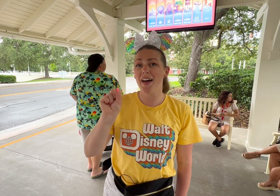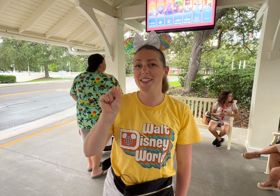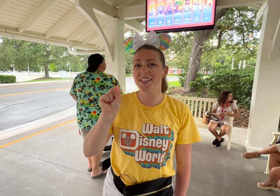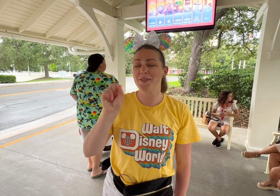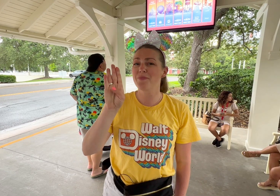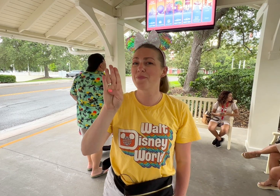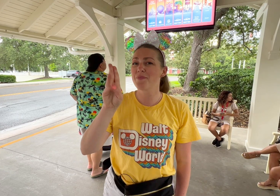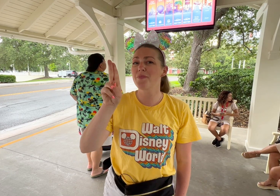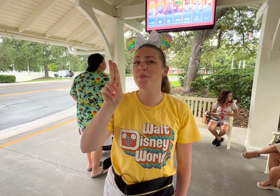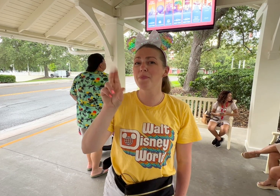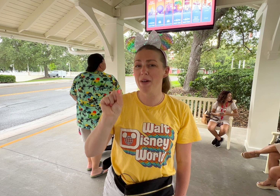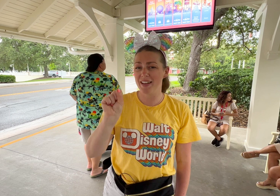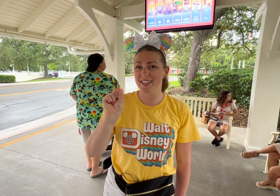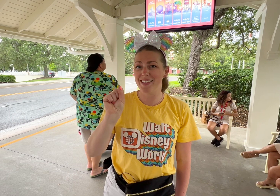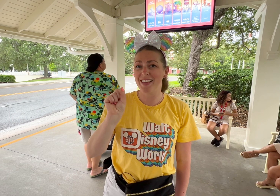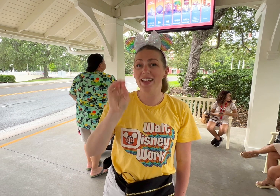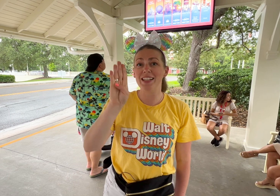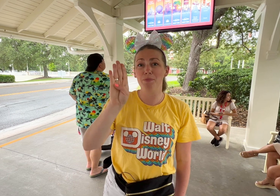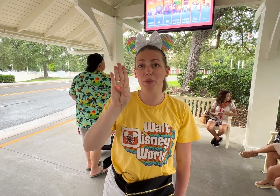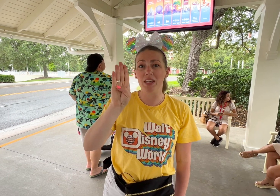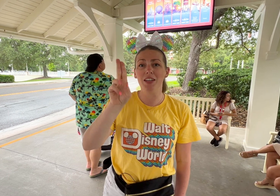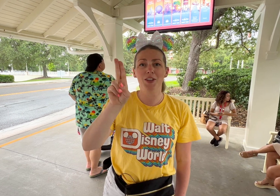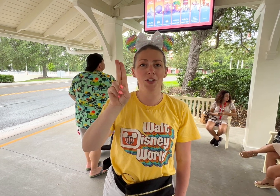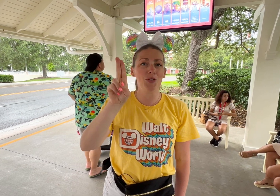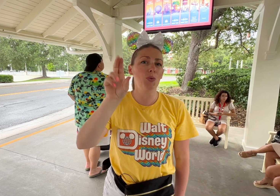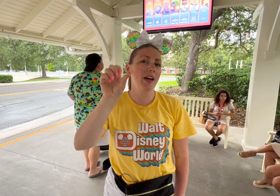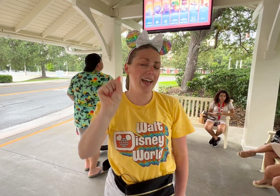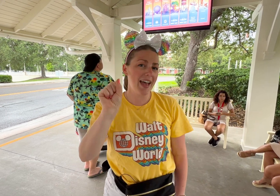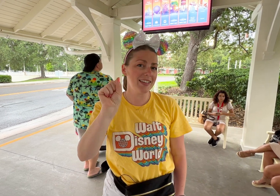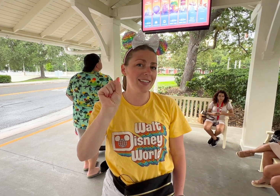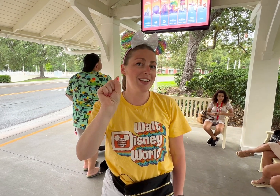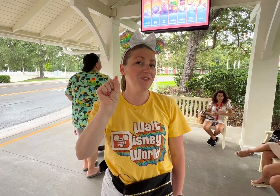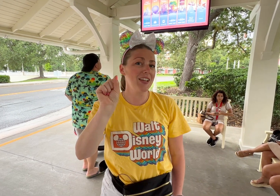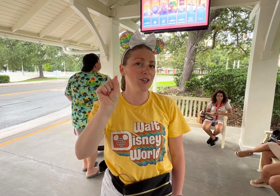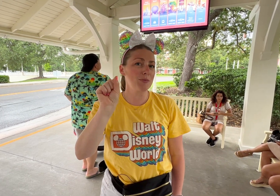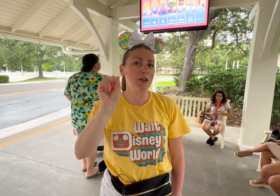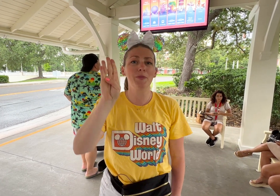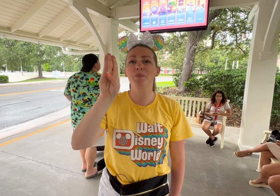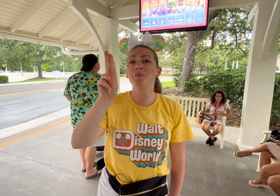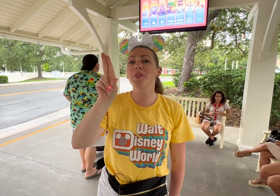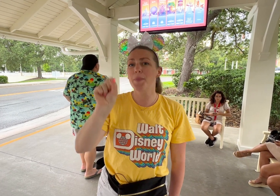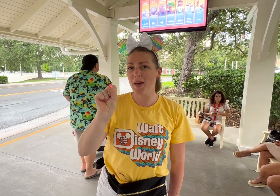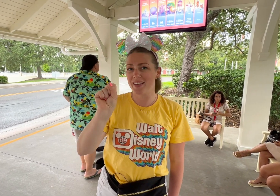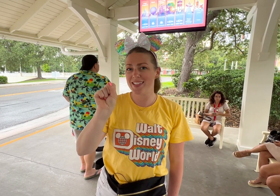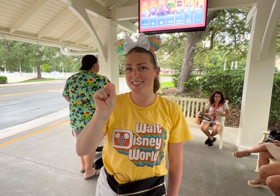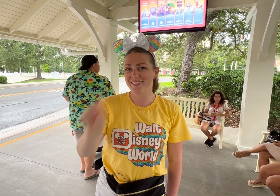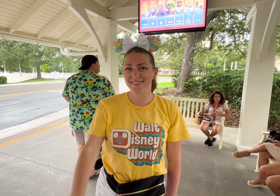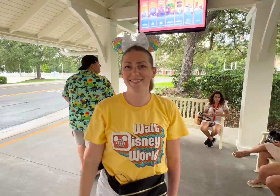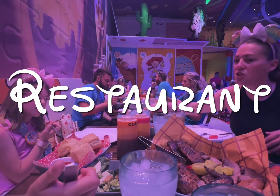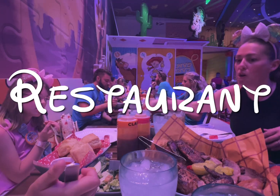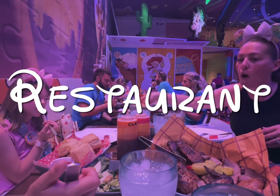Bus. Bus. It's B-U-S, finger spelled. Bus.